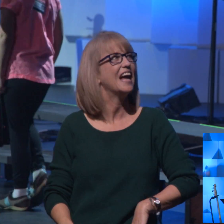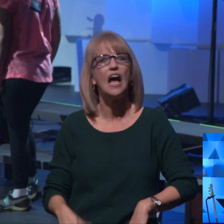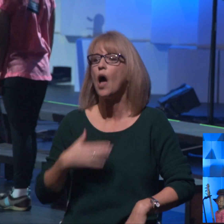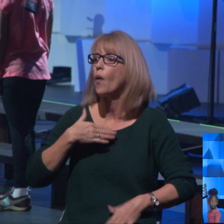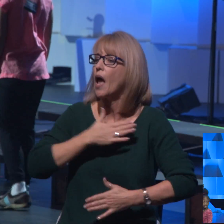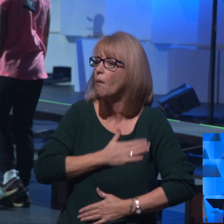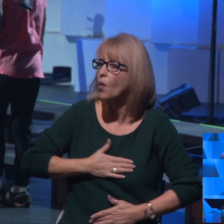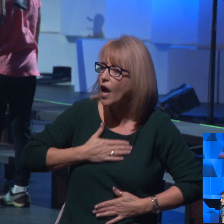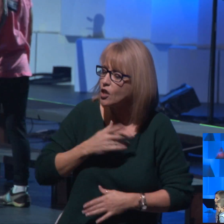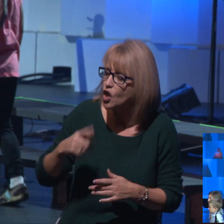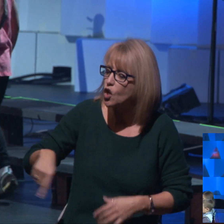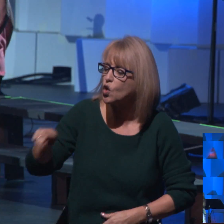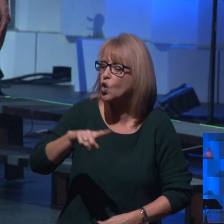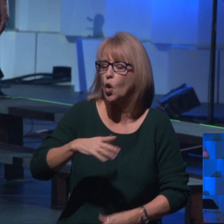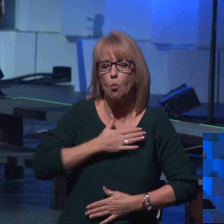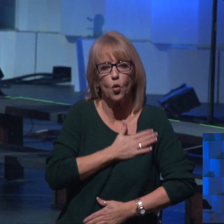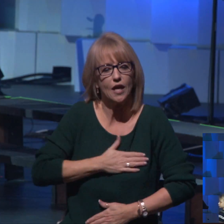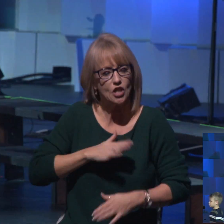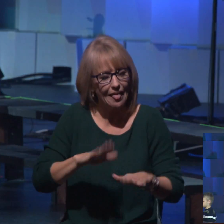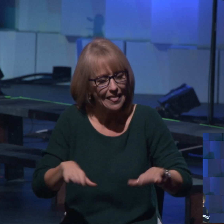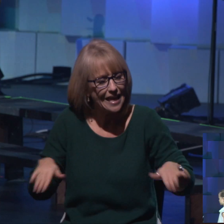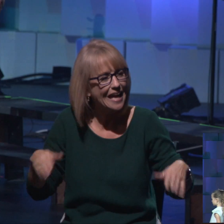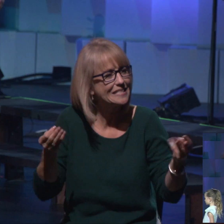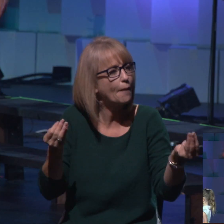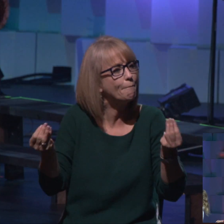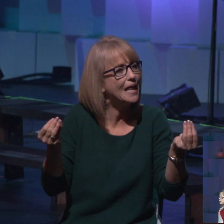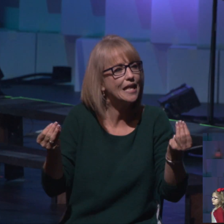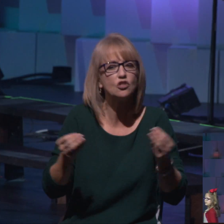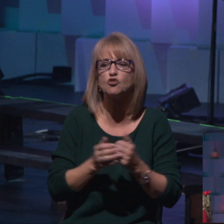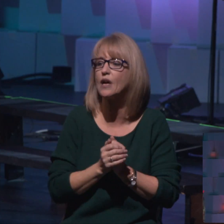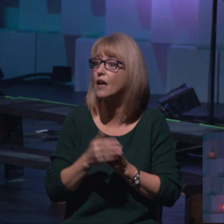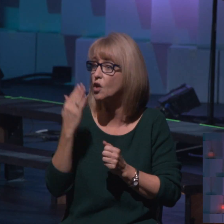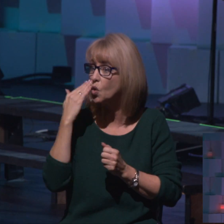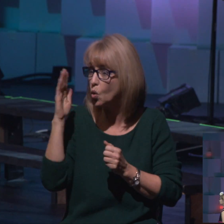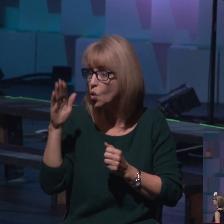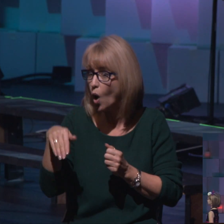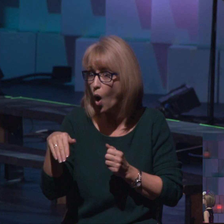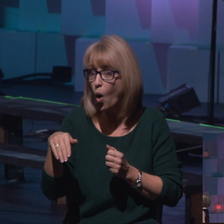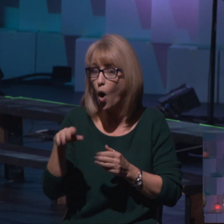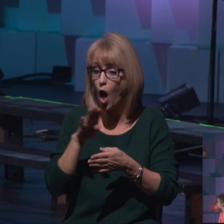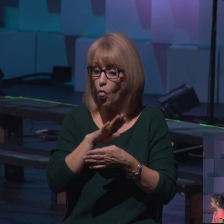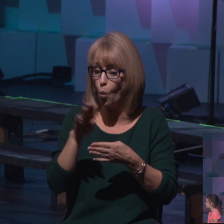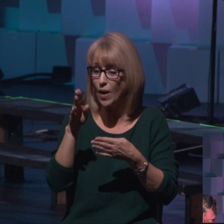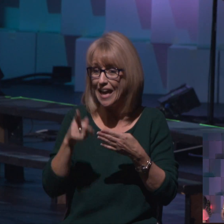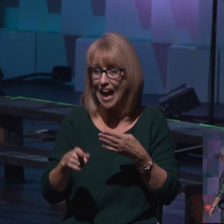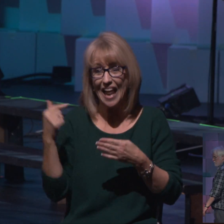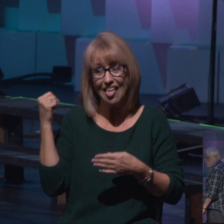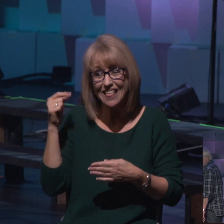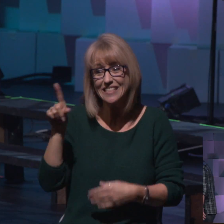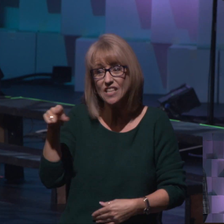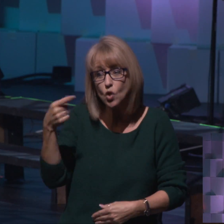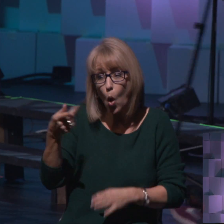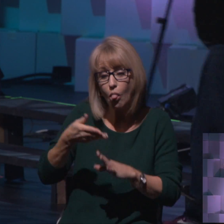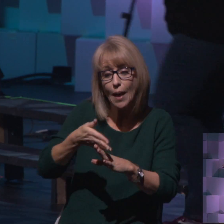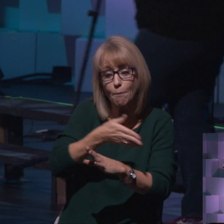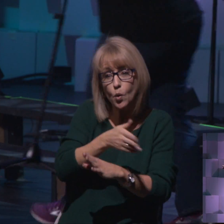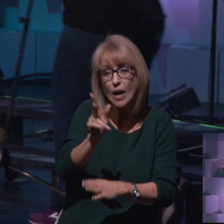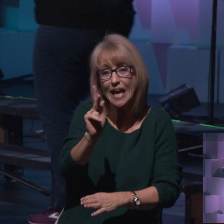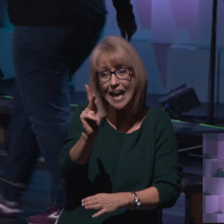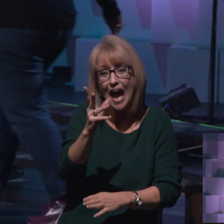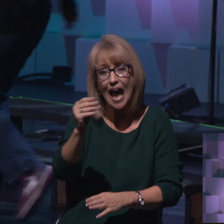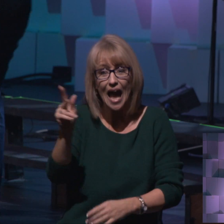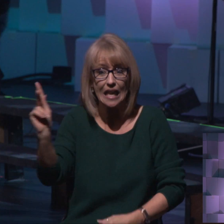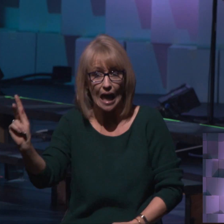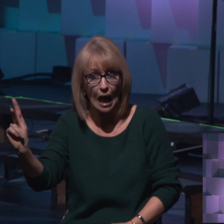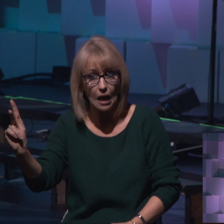appreciate all the kids and kids ministry. I want you to know that on the average weekend, this is just the pre-K and CRE group, and the average